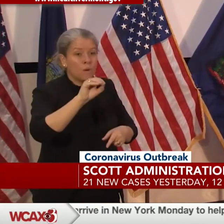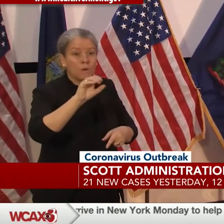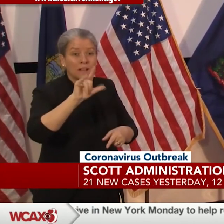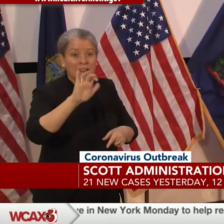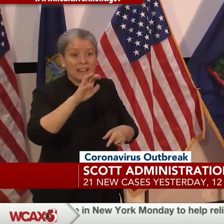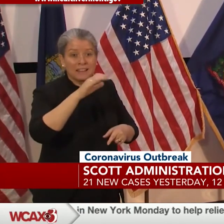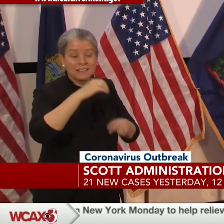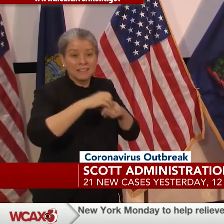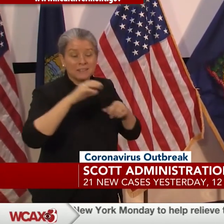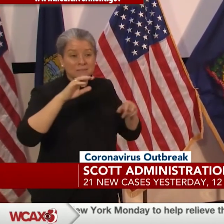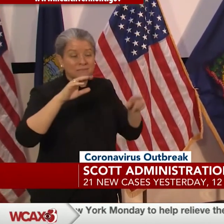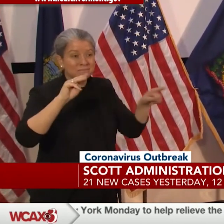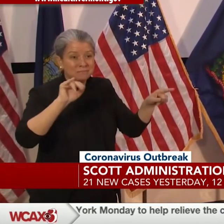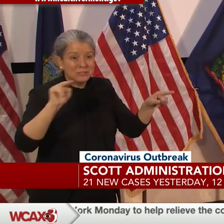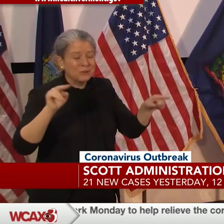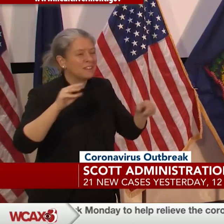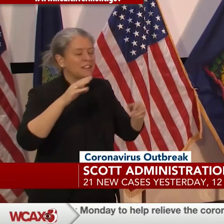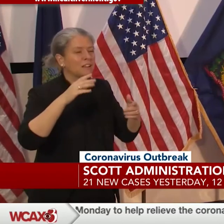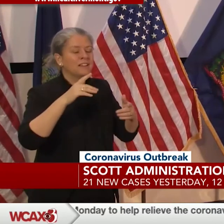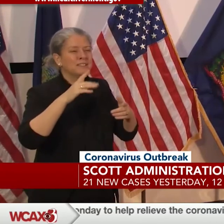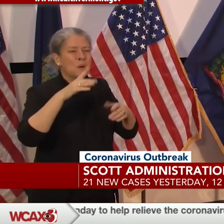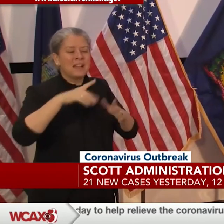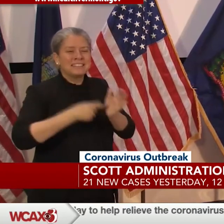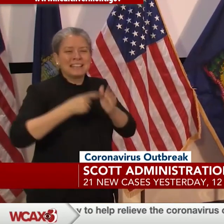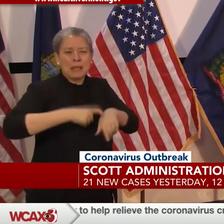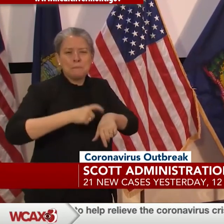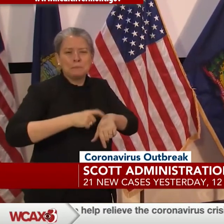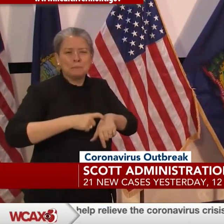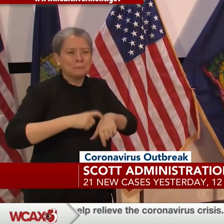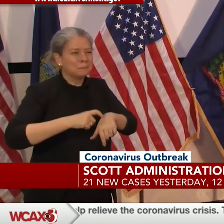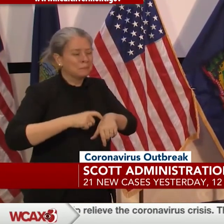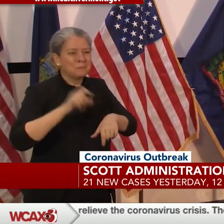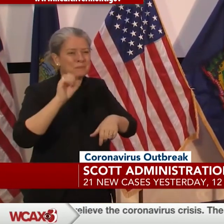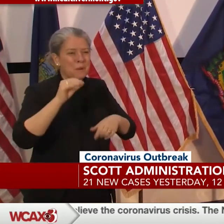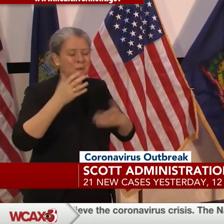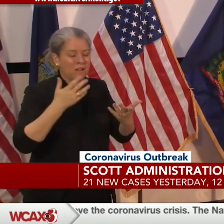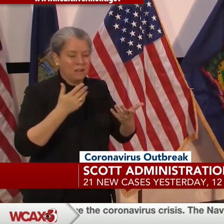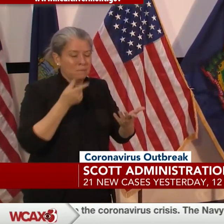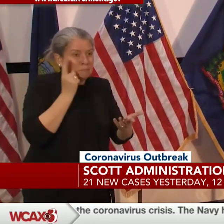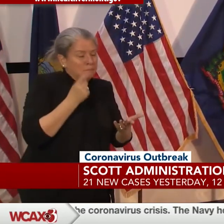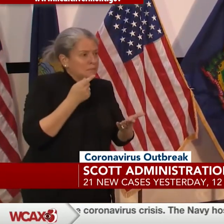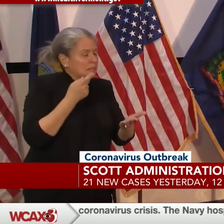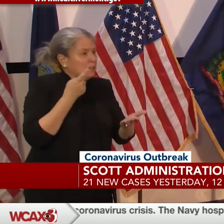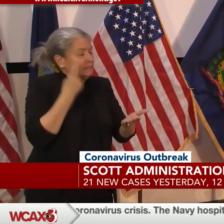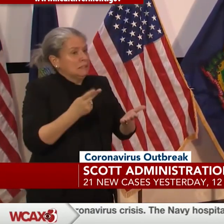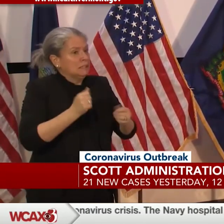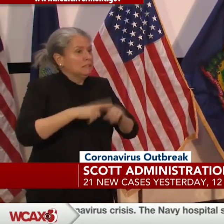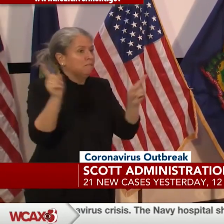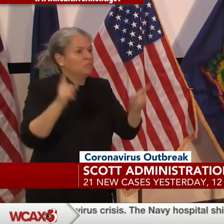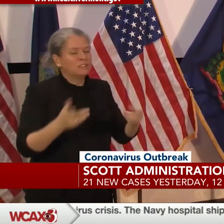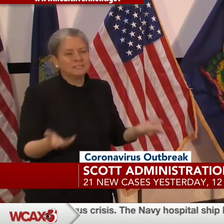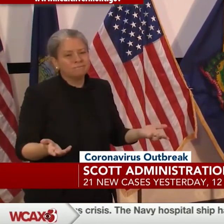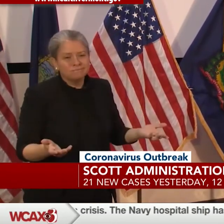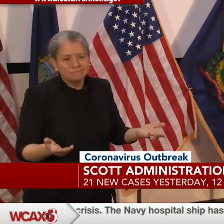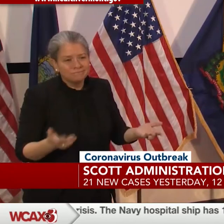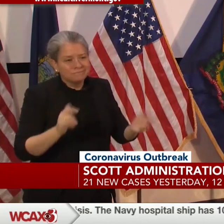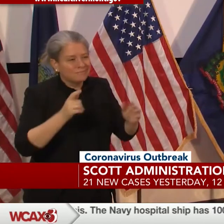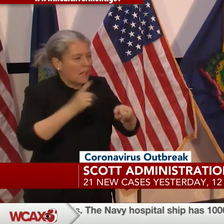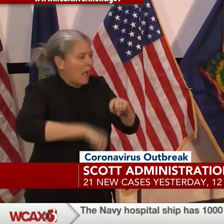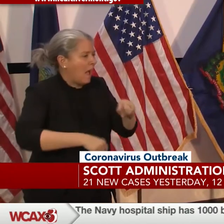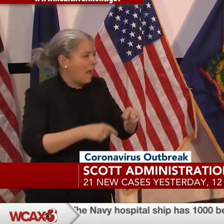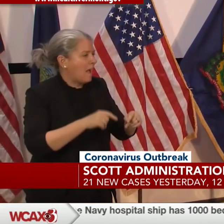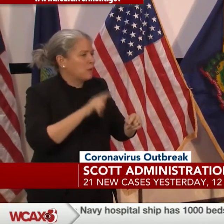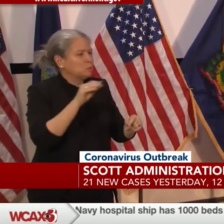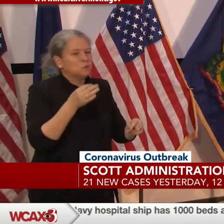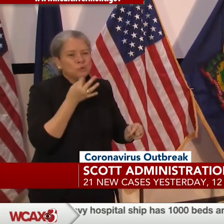little bit more time for us to get it to them and to return. But I would also add,